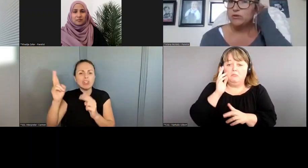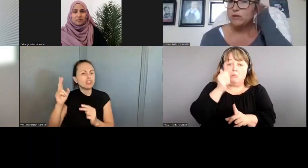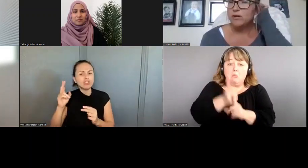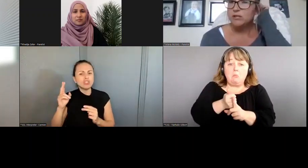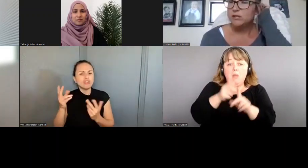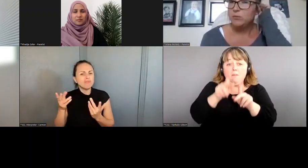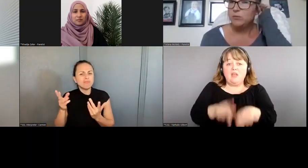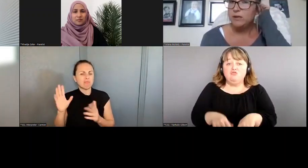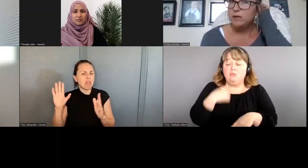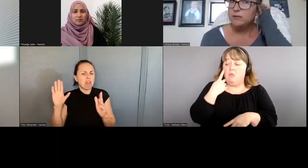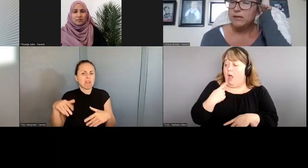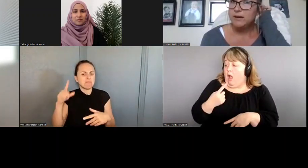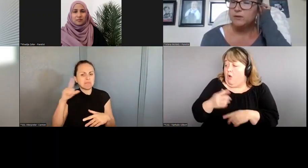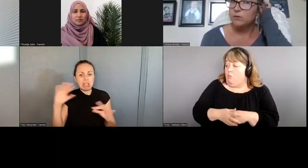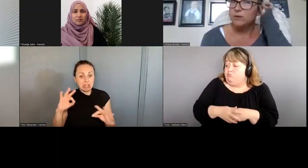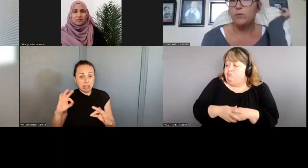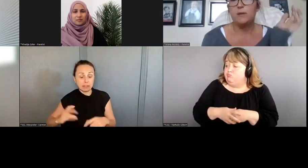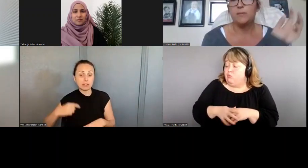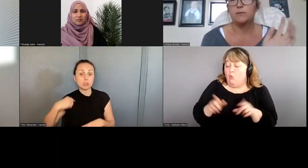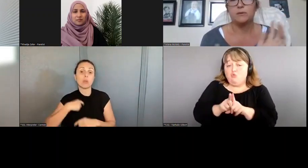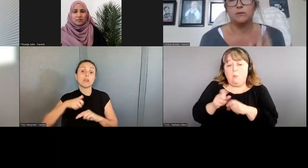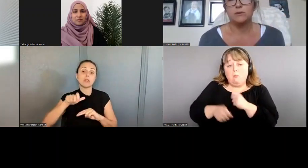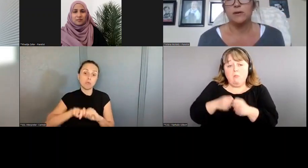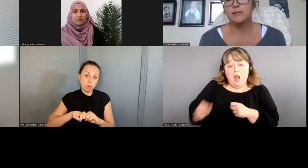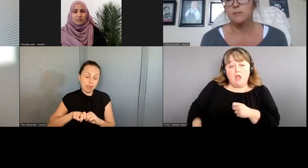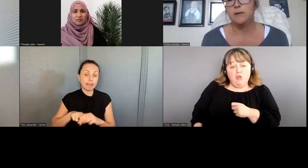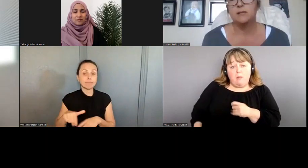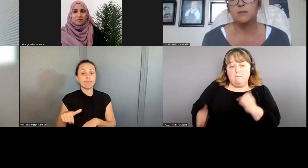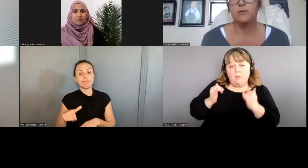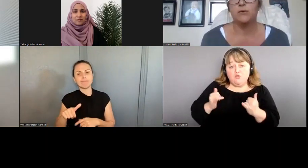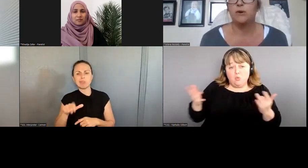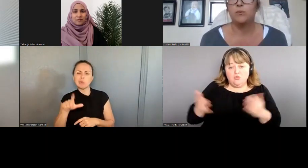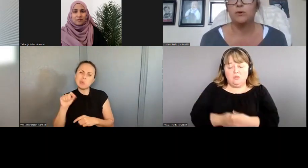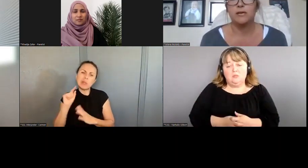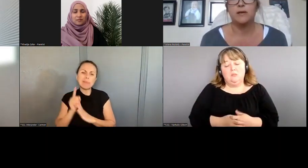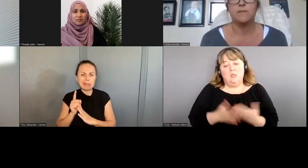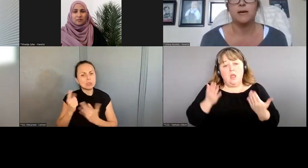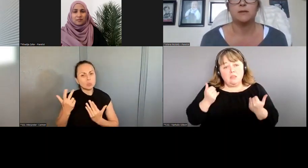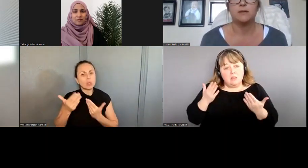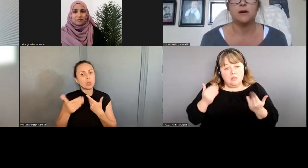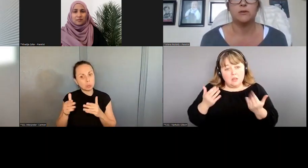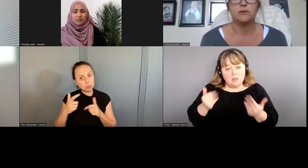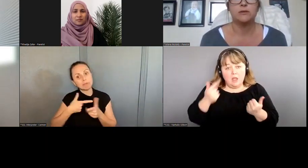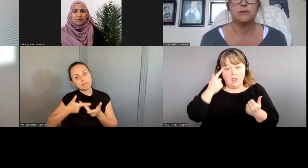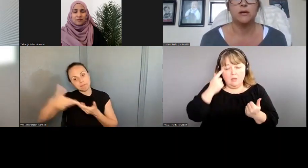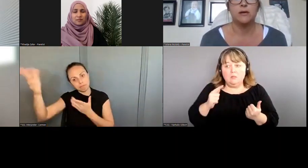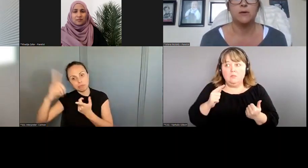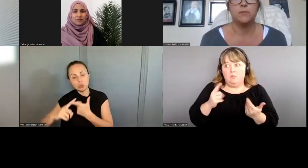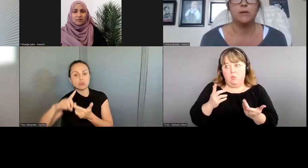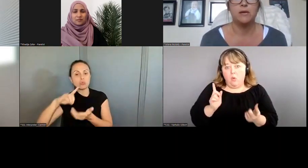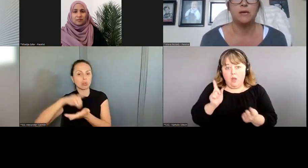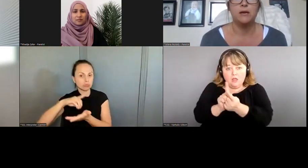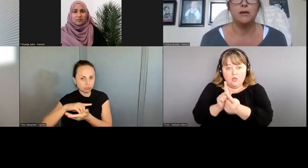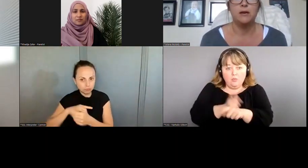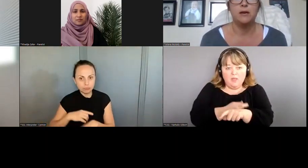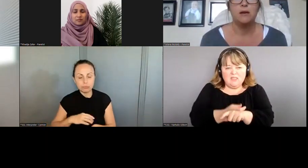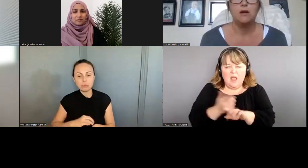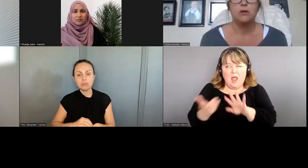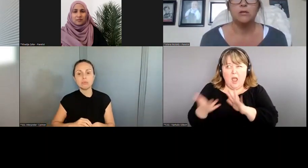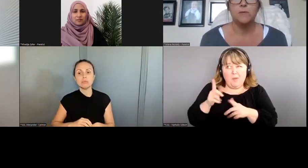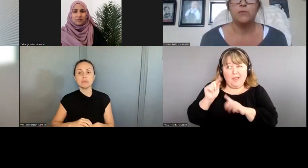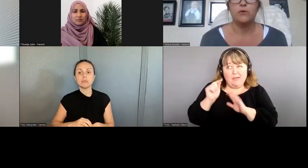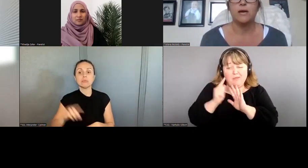we were triaged and we did have to only wait about 20 some minutes before we were taken back to the doctors.